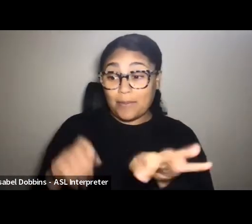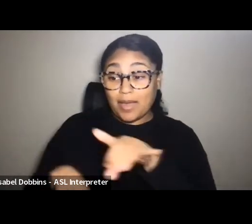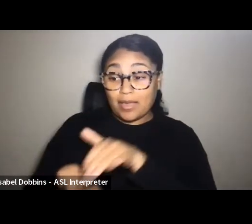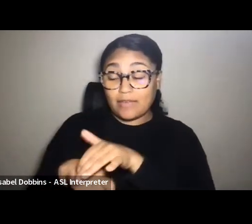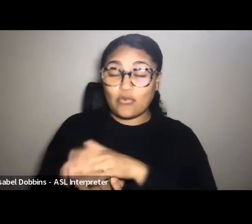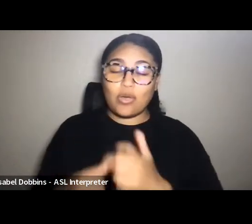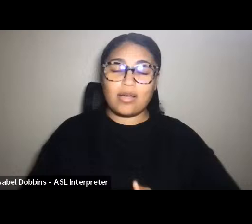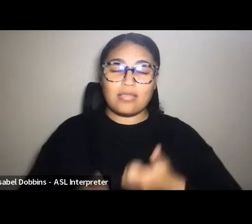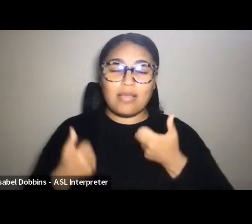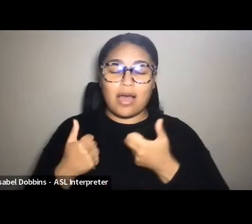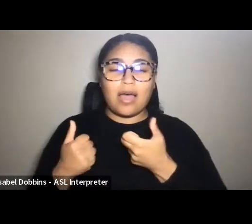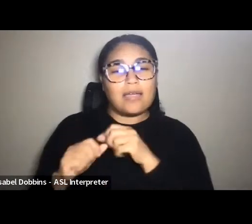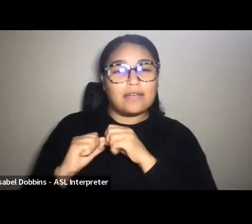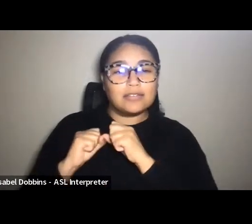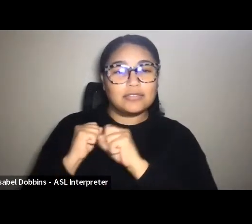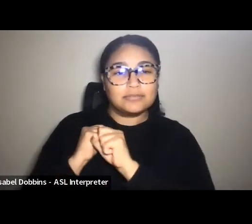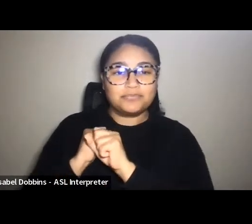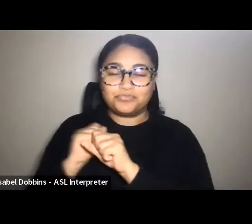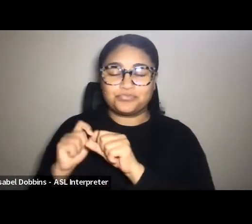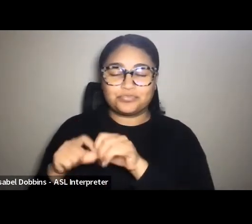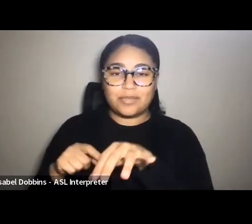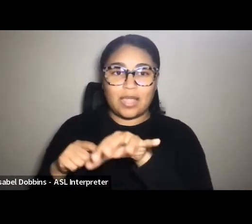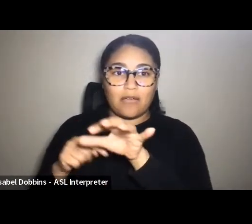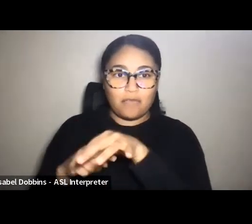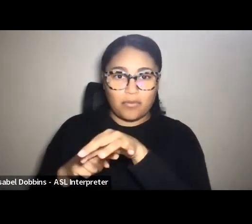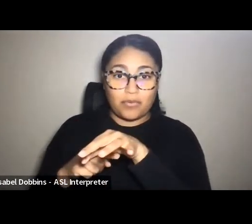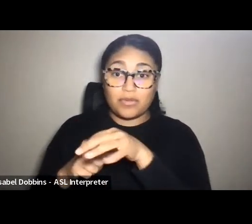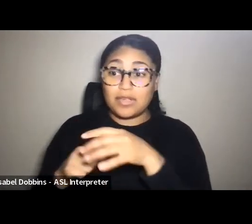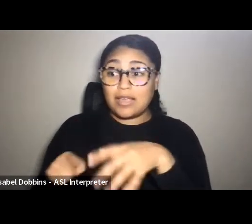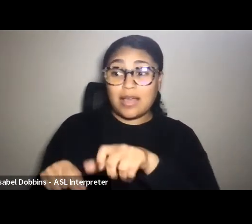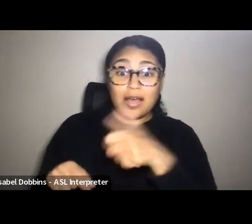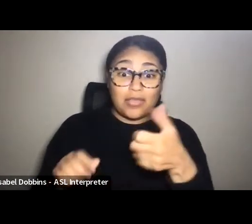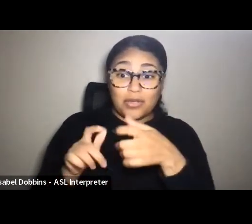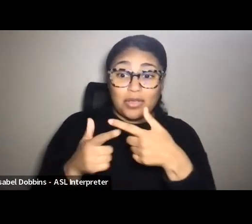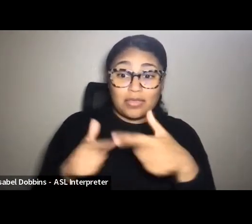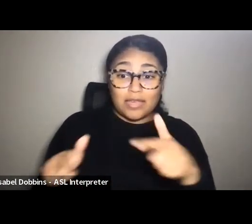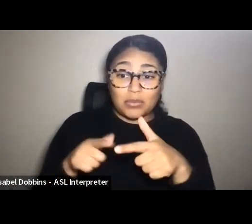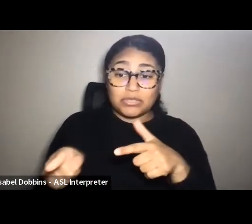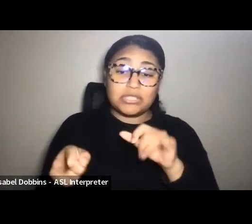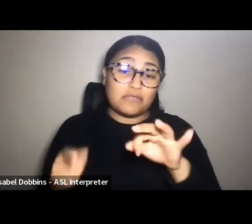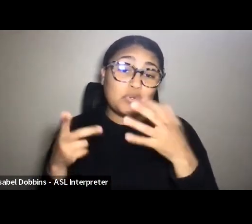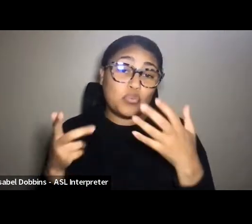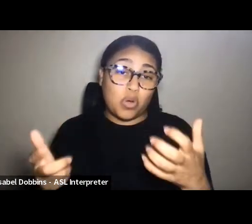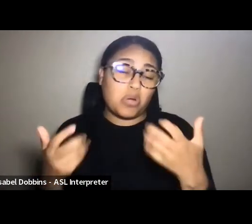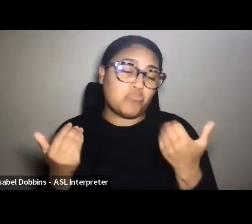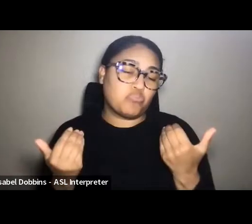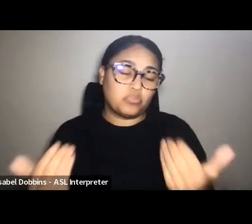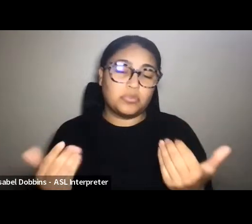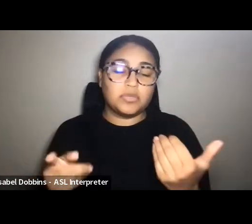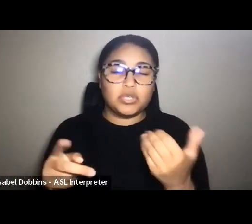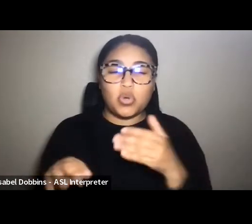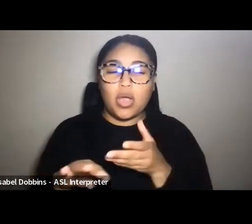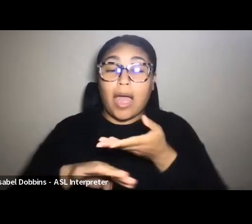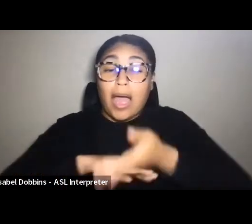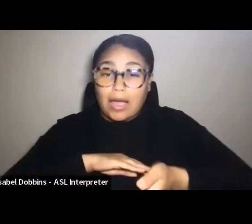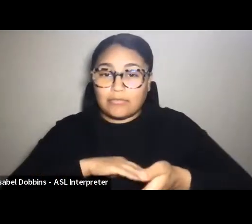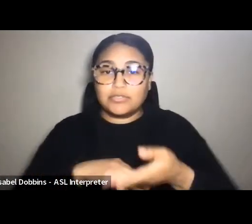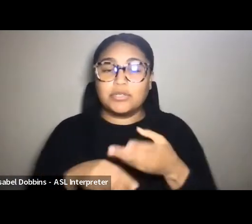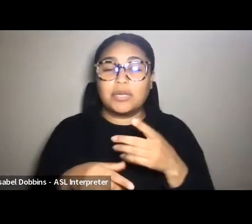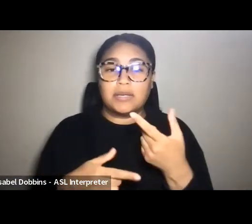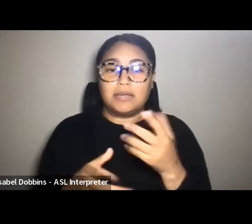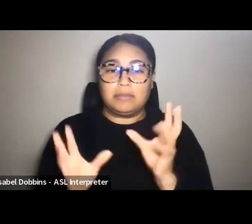stream our meeting tonight, and you may view the captions in a variety of other languages if you choose to watch after the meeting has